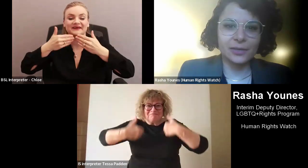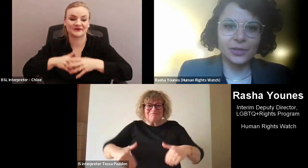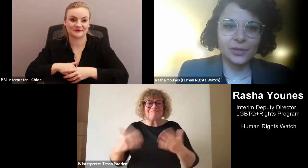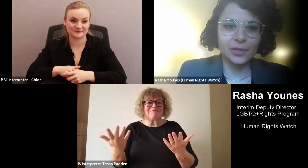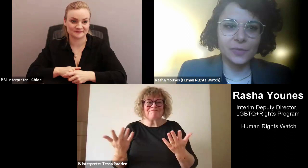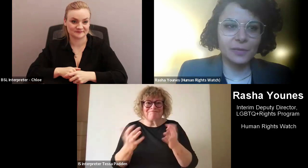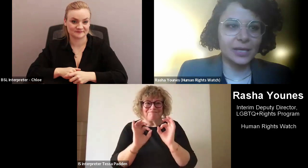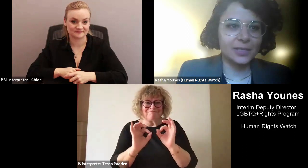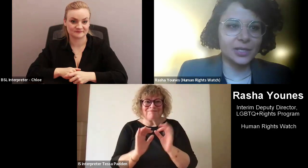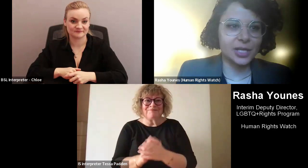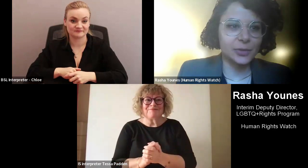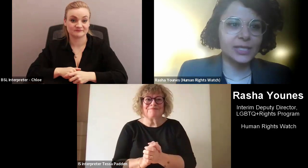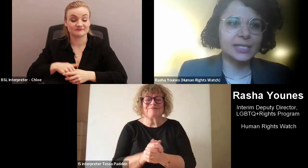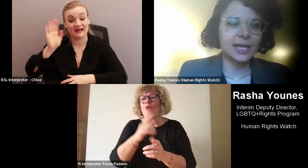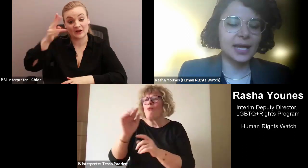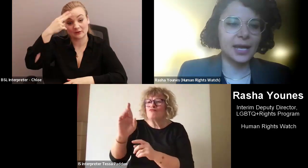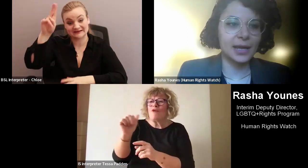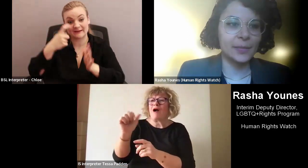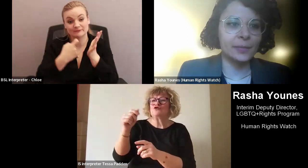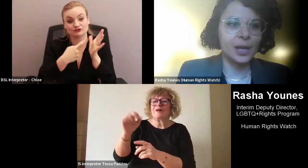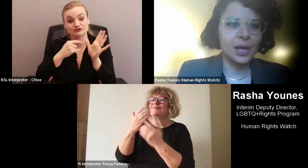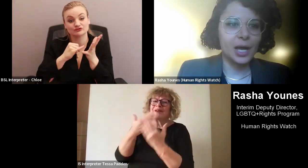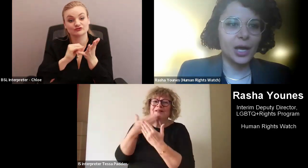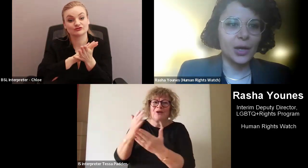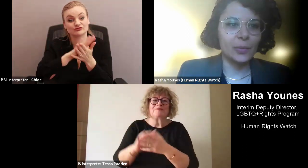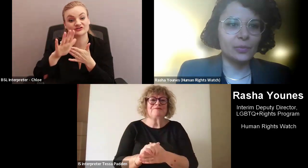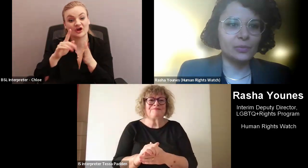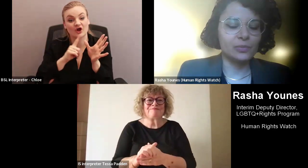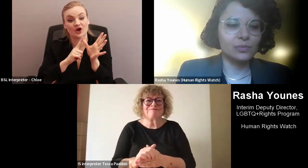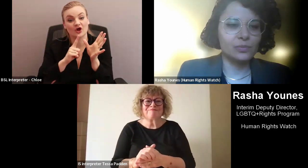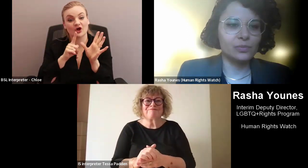As Rachel introduced me, my name is Rasha Yunus. I am